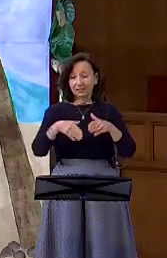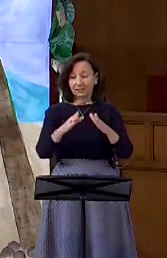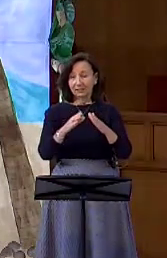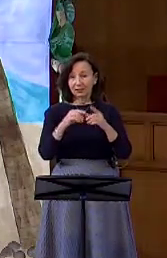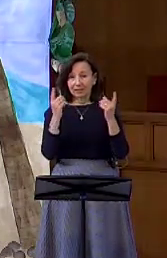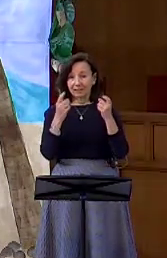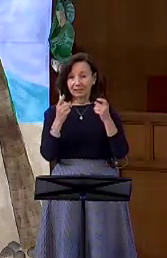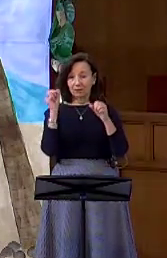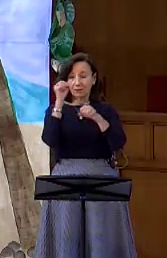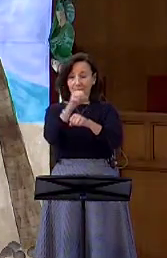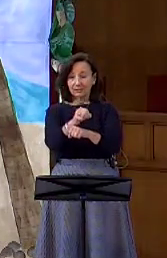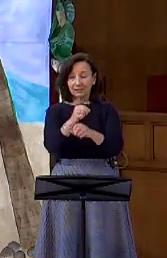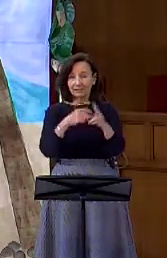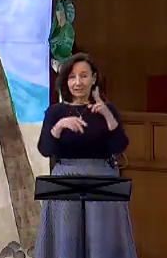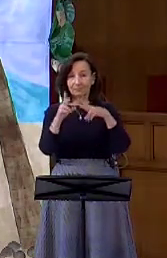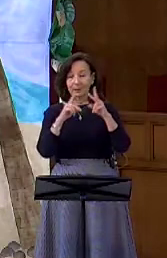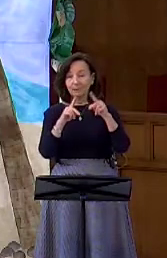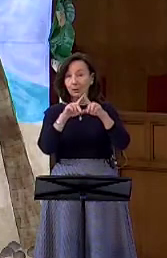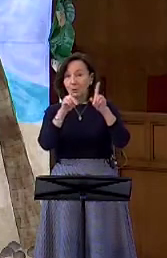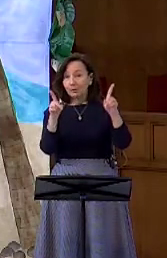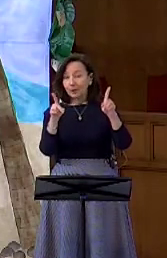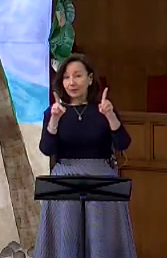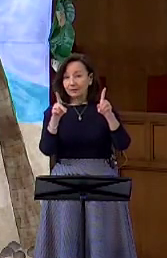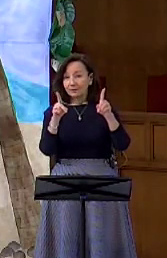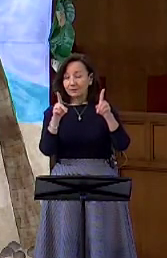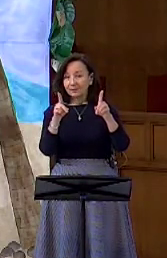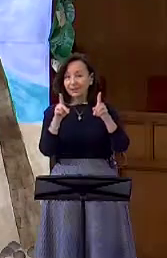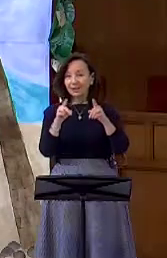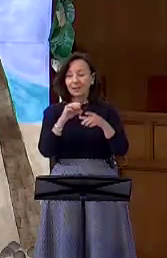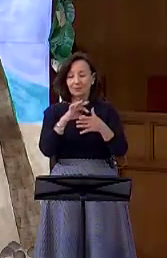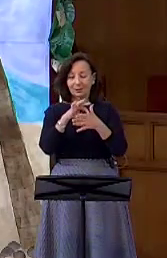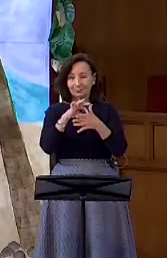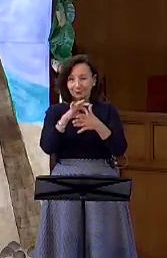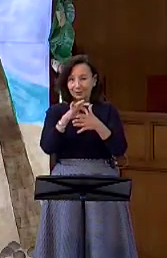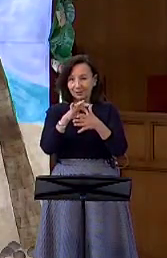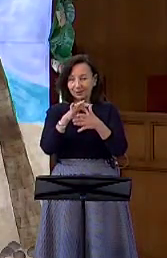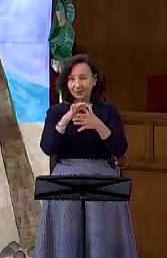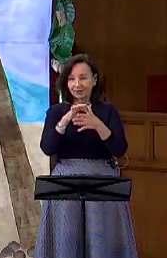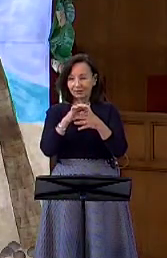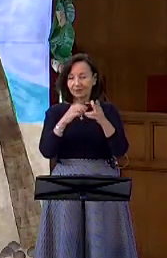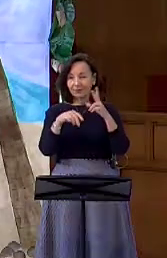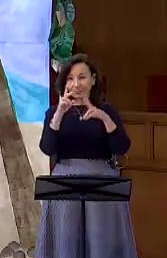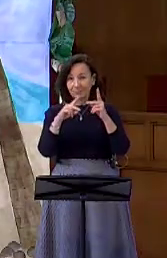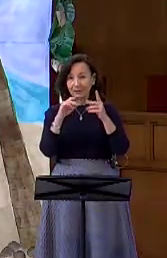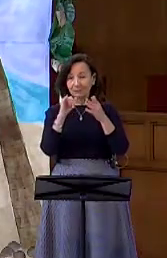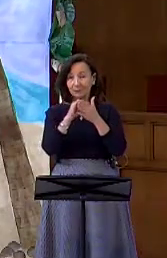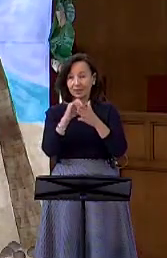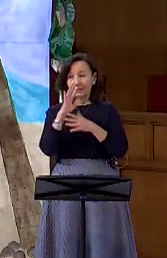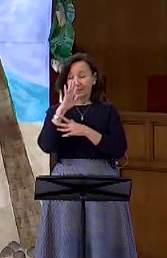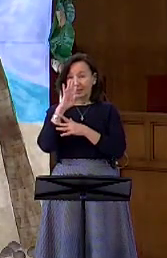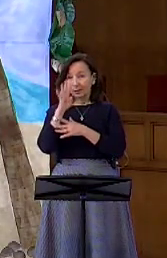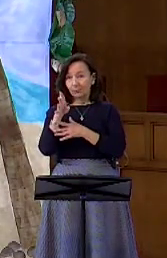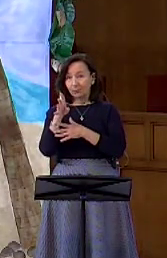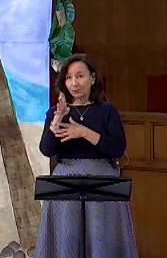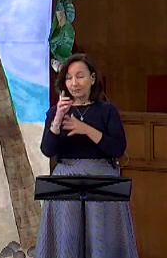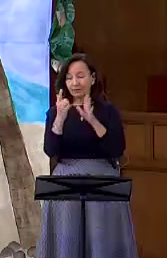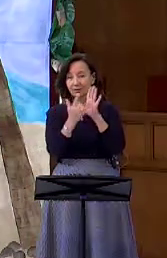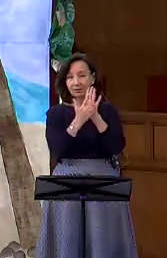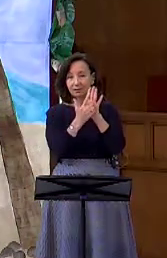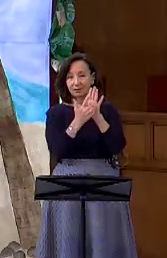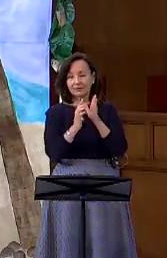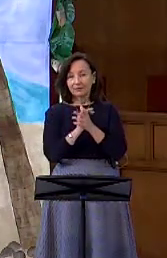overtake these people, but instead it was the flesh of the people that ignored the law.